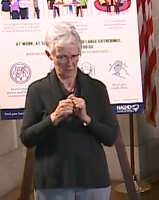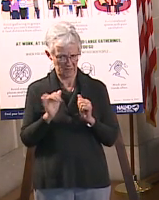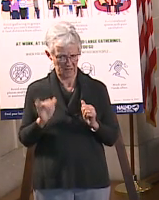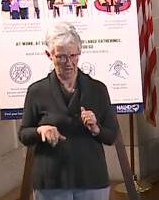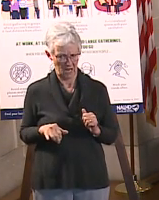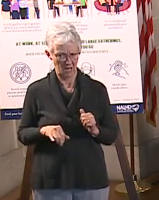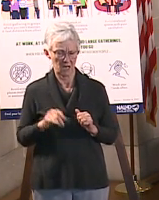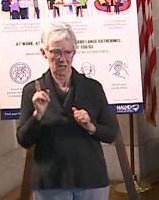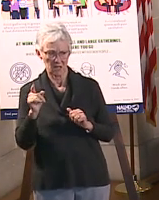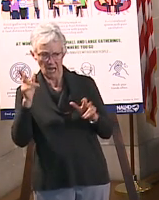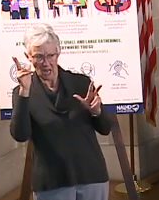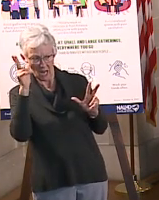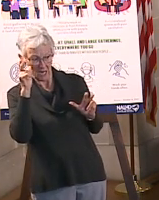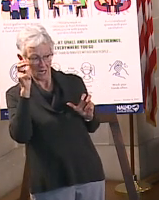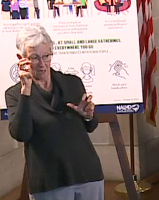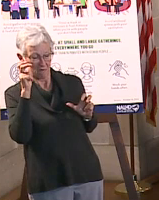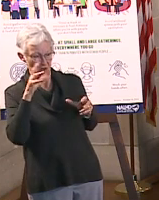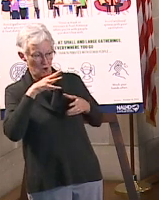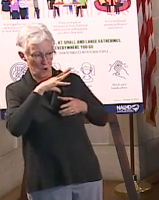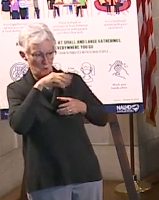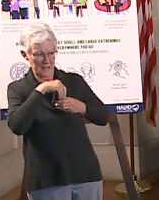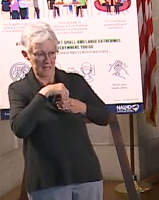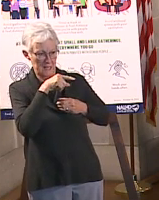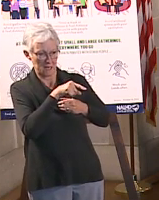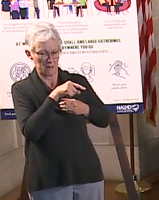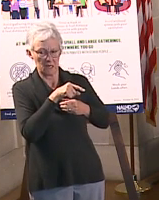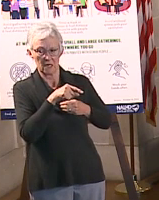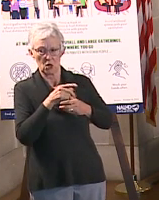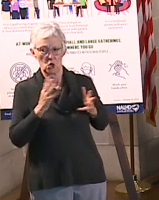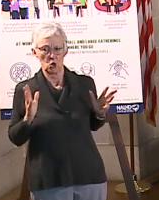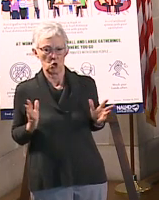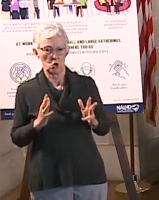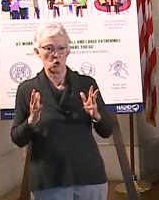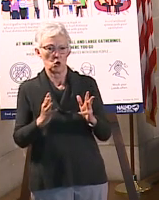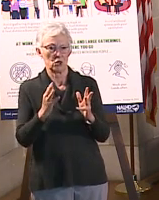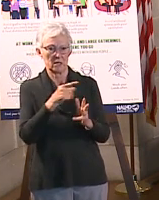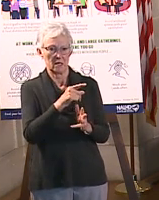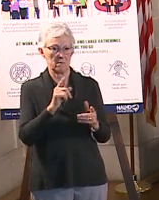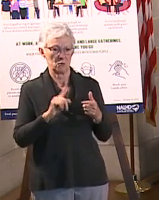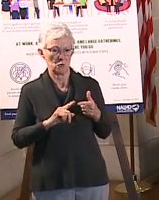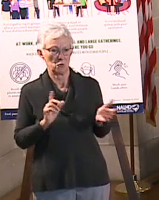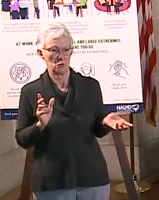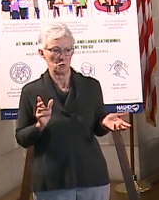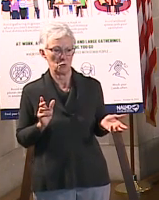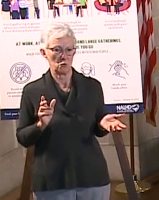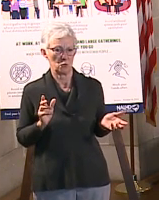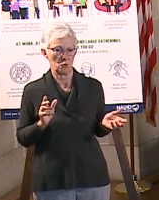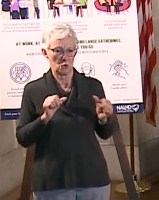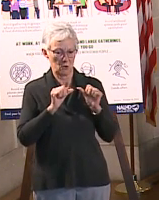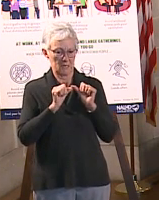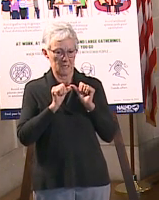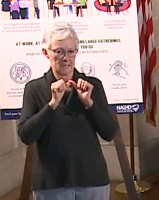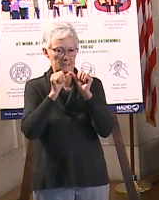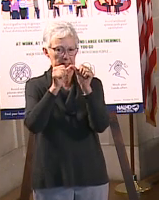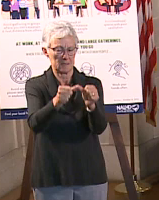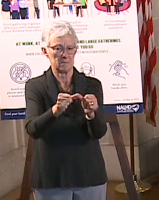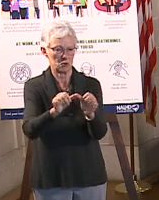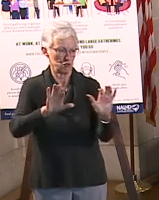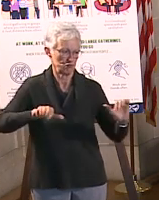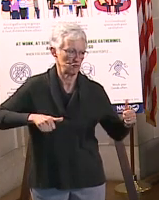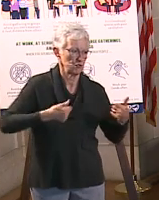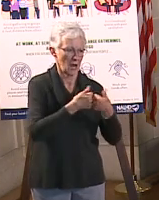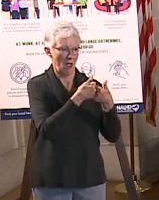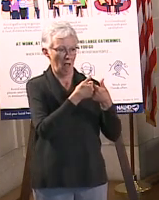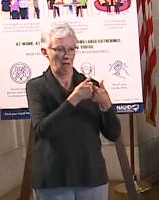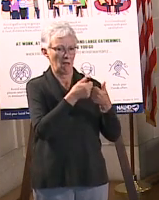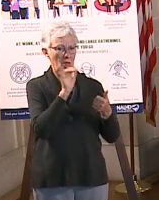evil streak within them encourages them and gives them, at least temporarily, the power to challenge